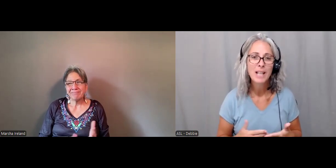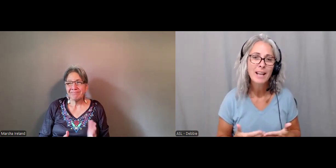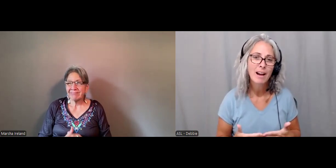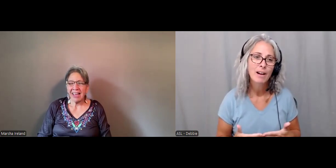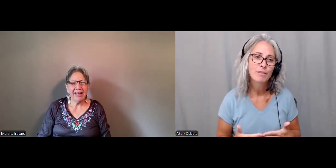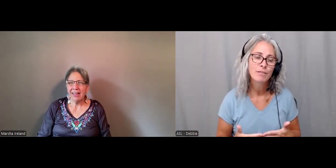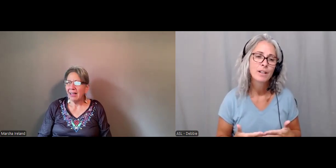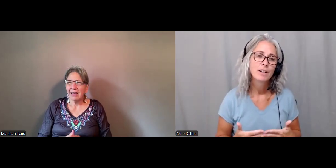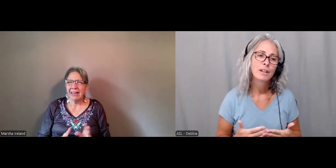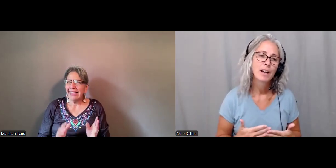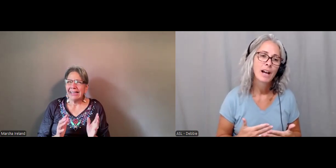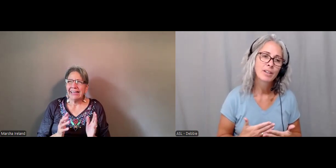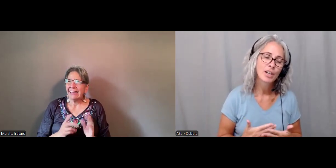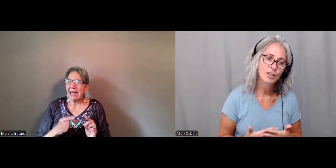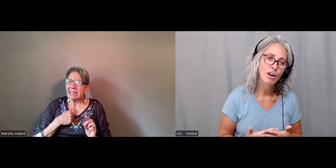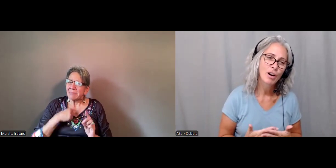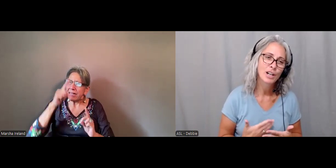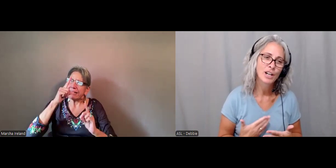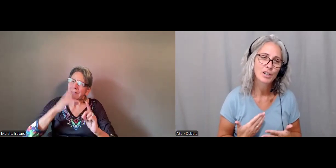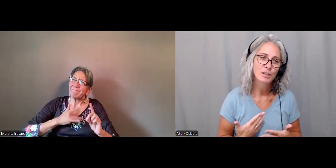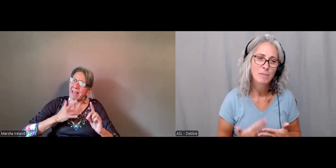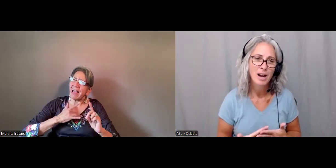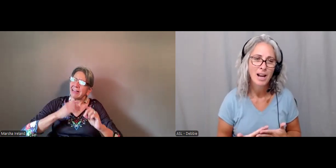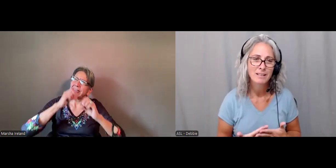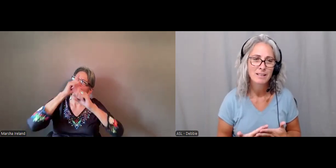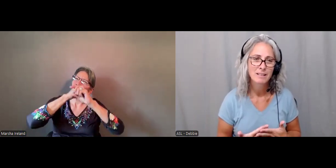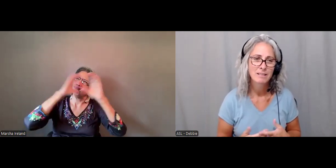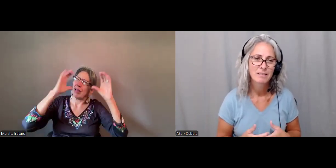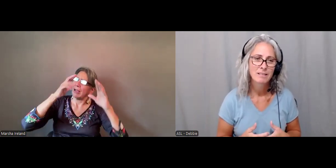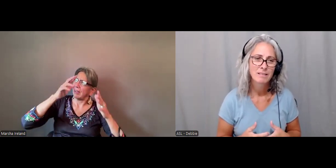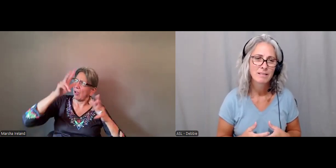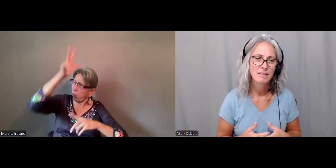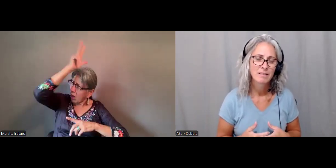lose sight of having a good heart and a good mind.